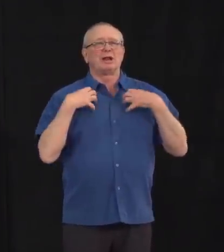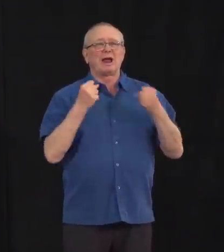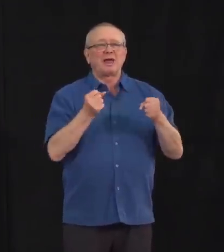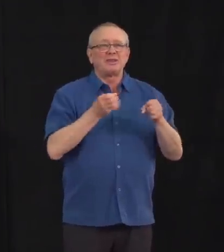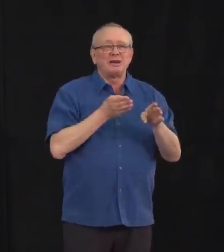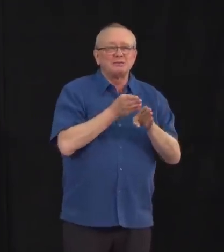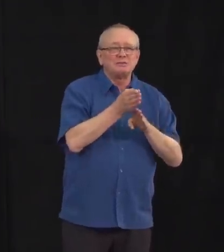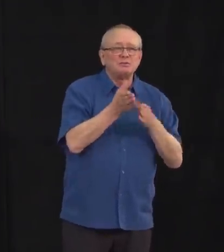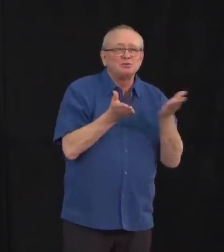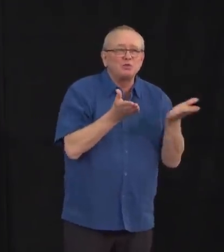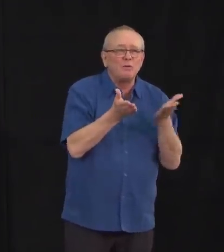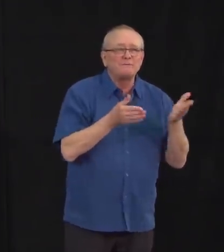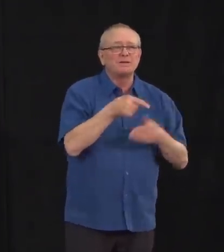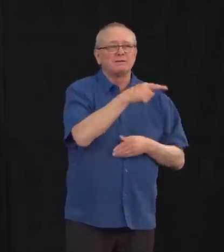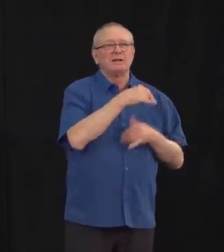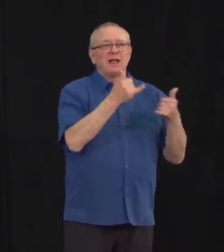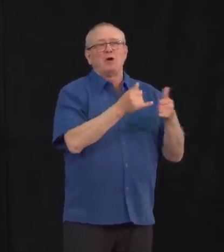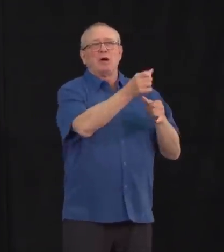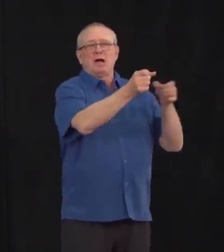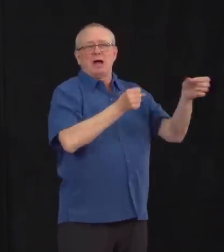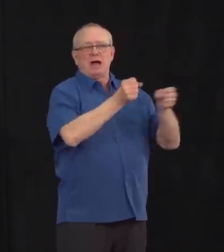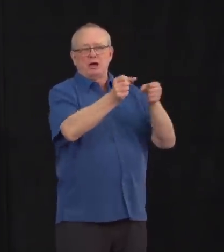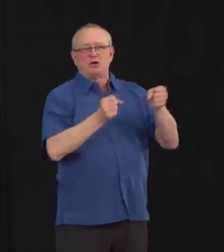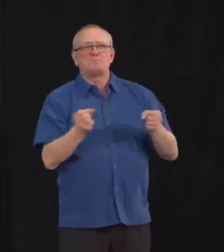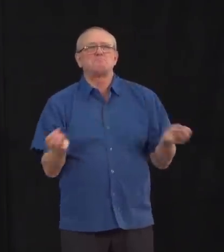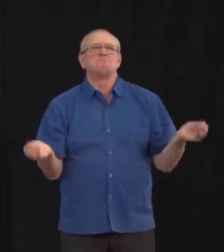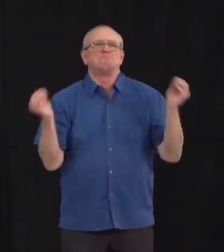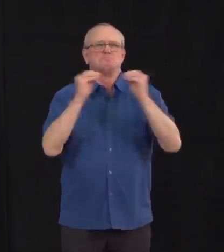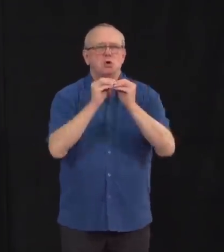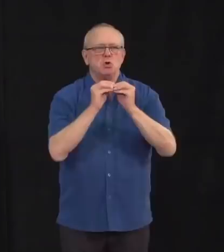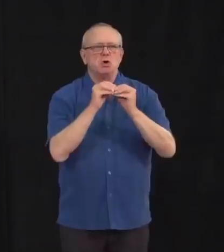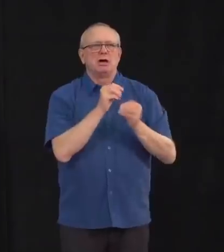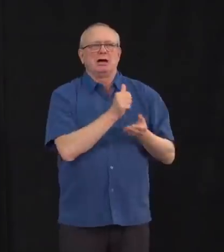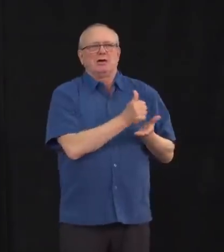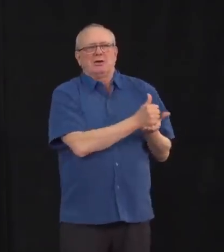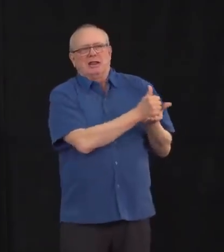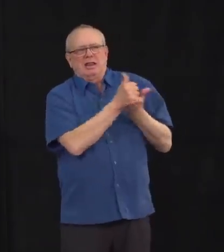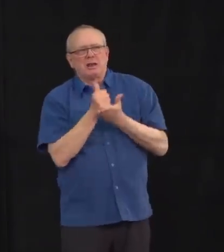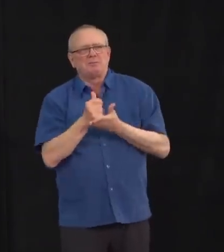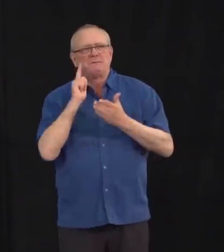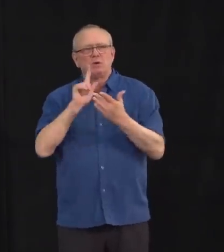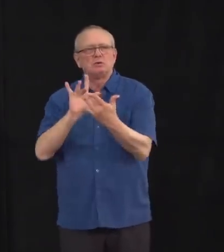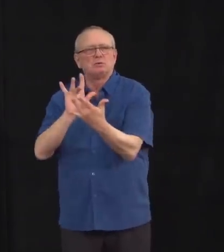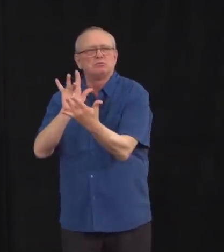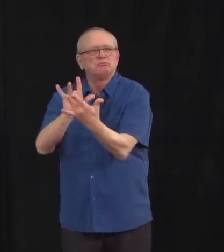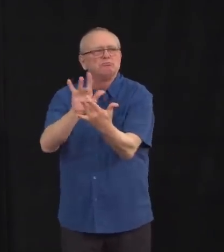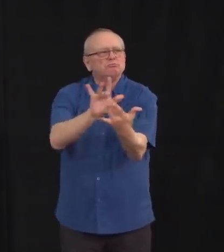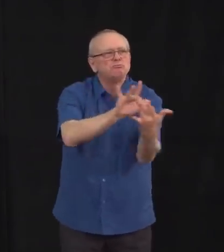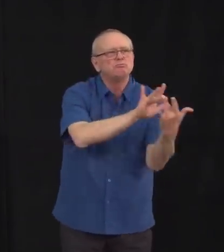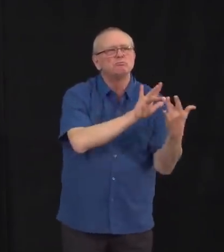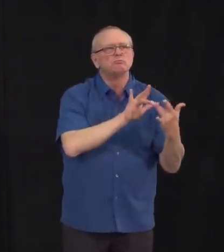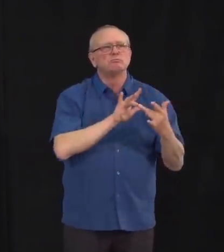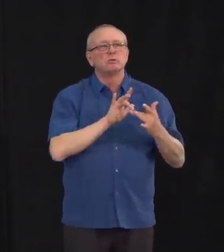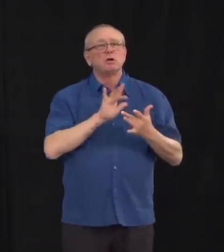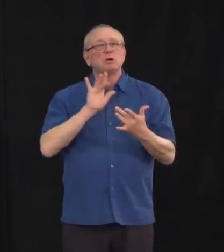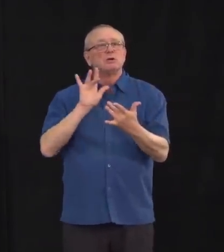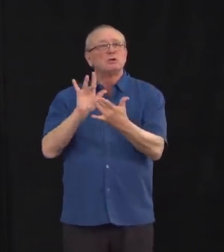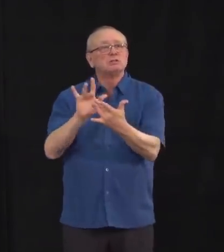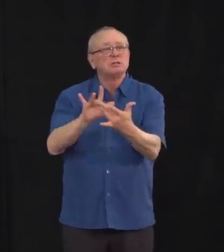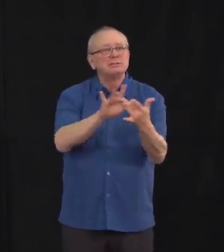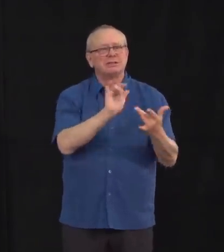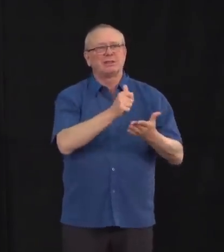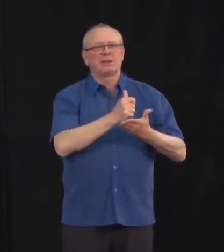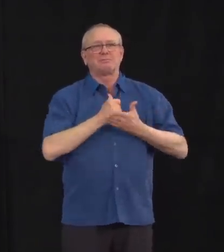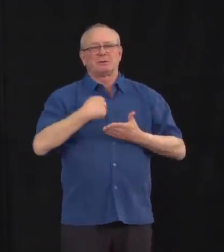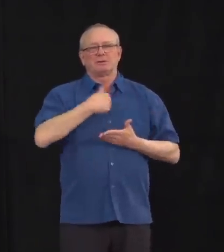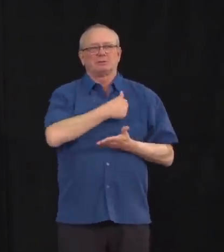in our contact tracing in this province, something that is critical in preventing spread of the virus. Now, currently, only community